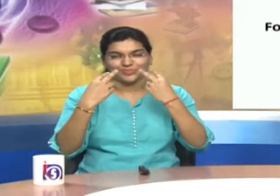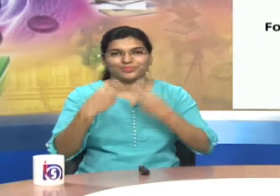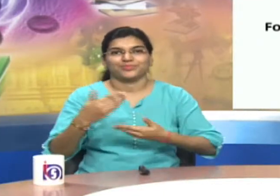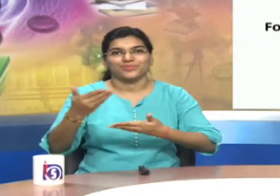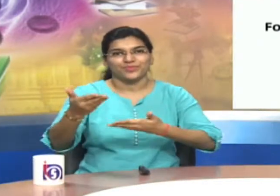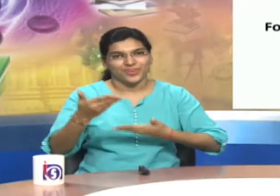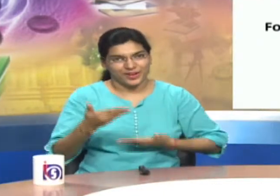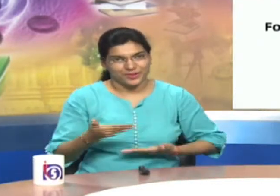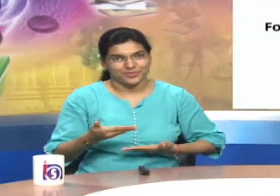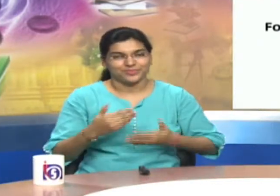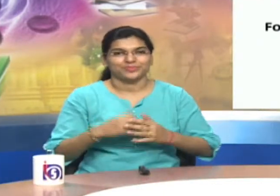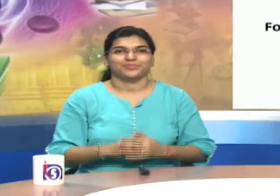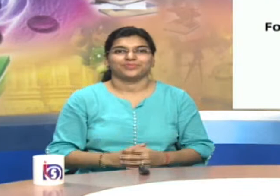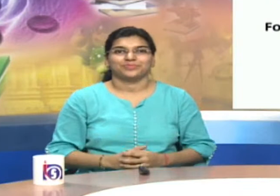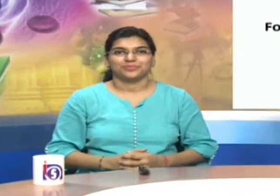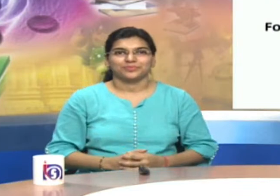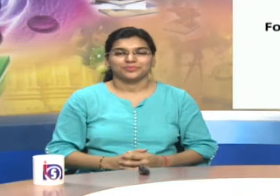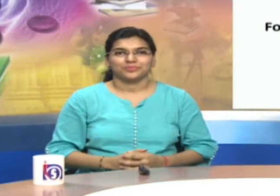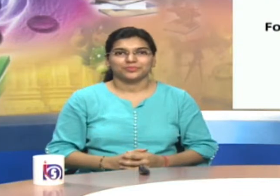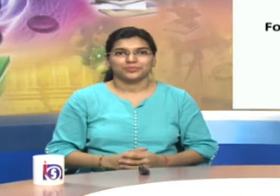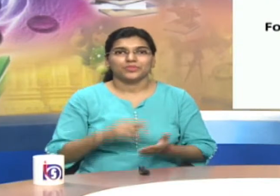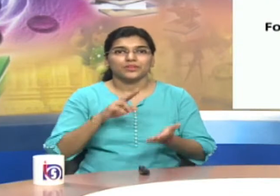Welcome you all in this video.